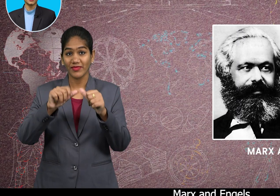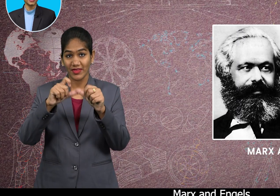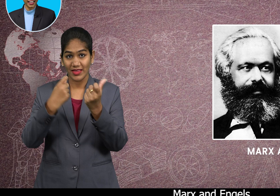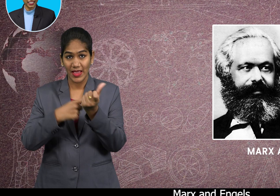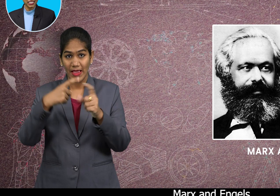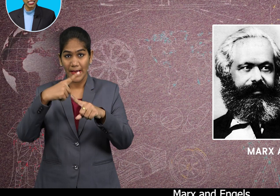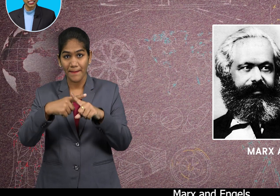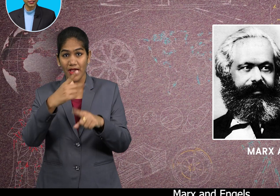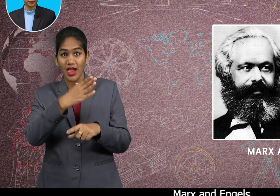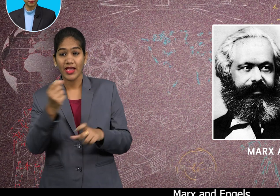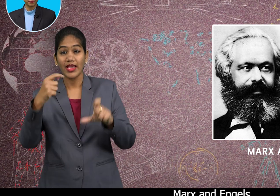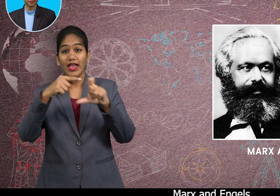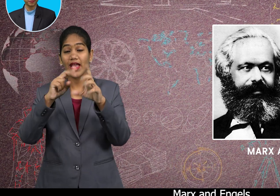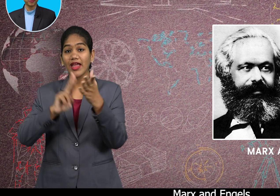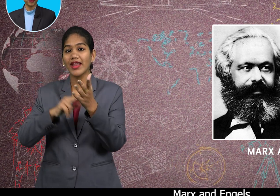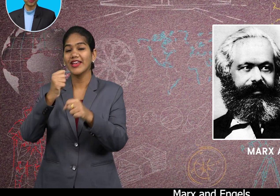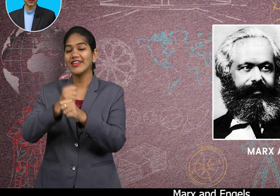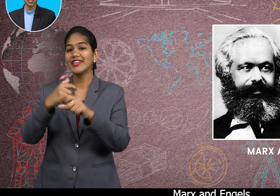Marx and Engels